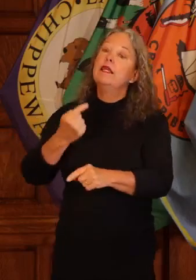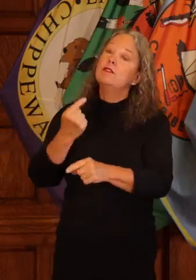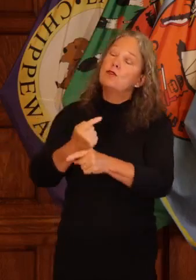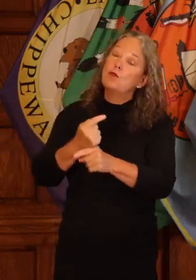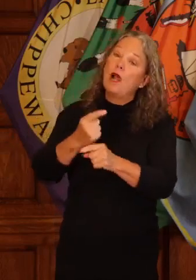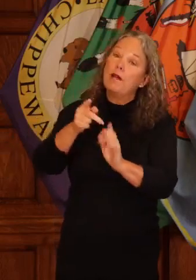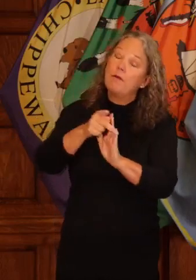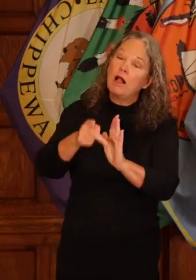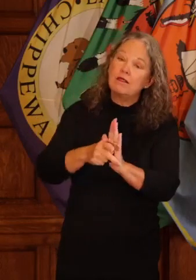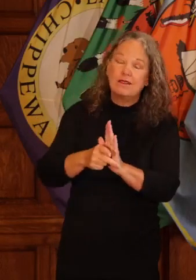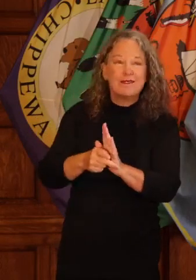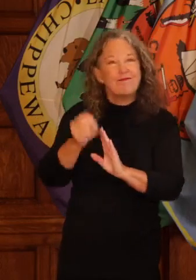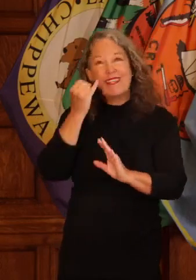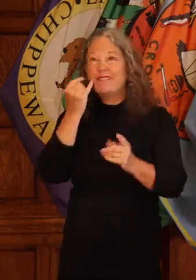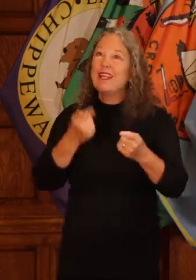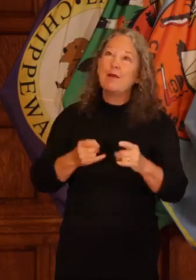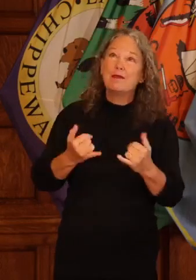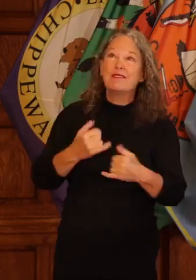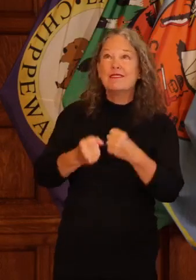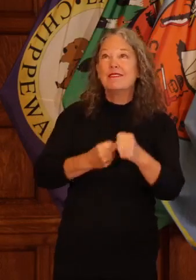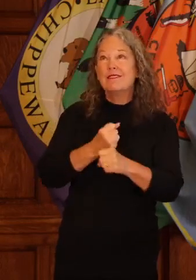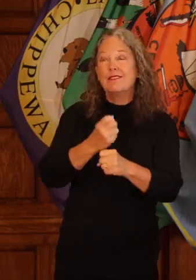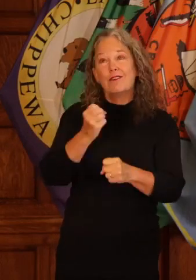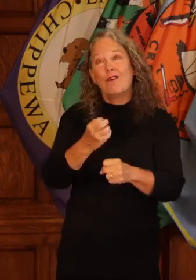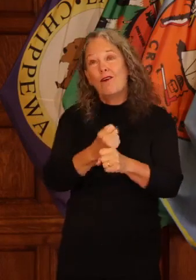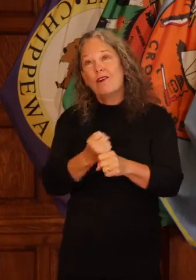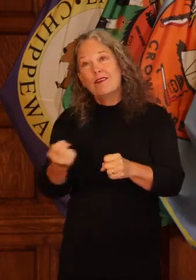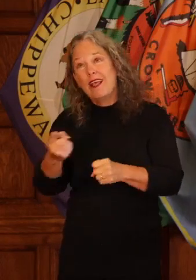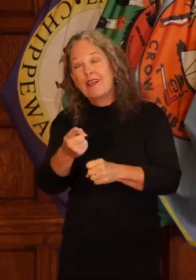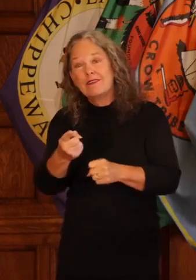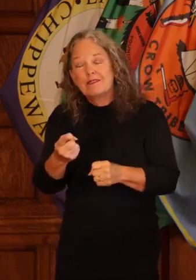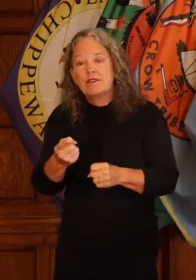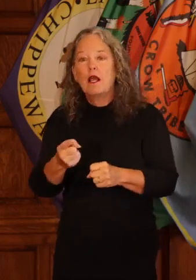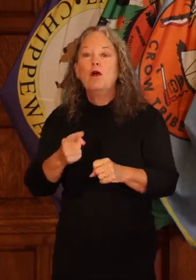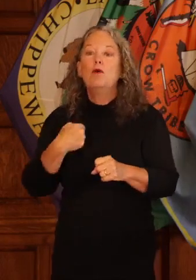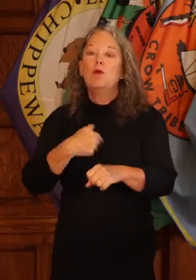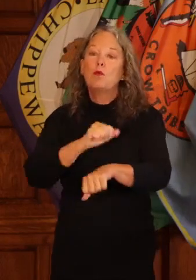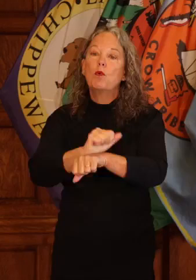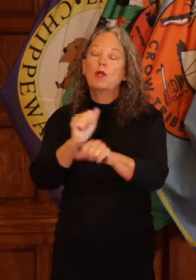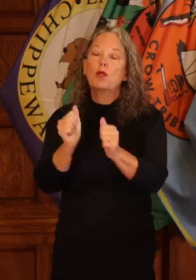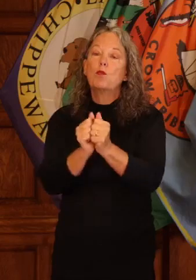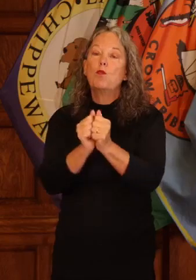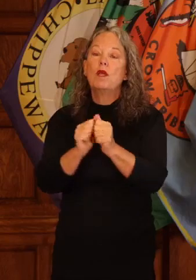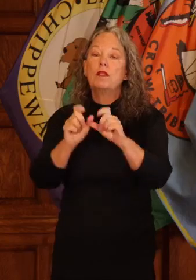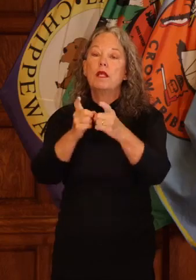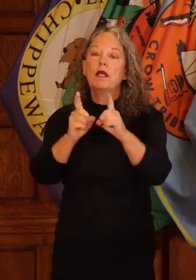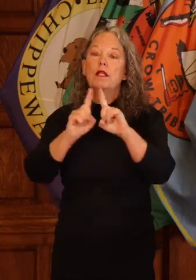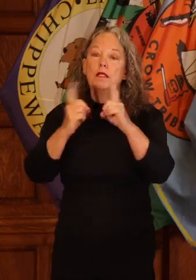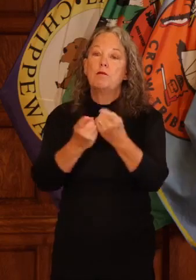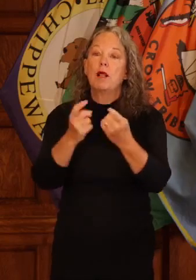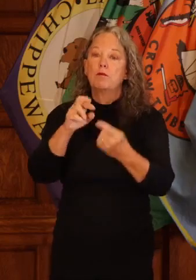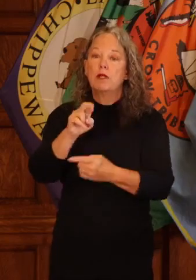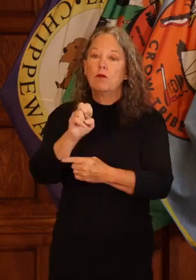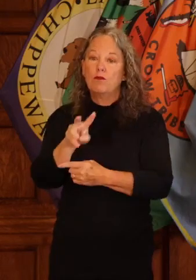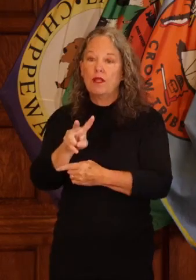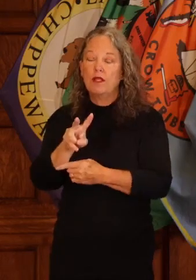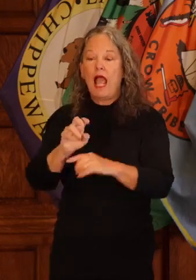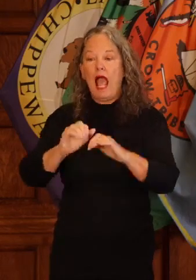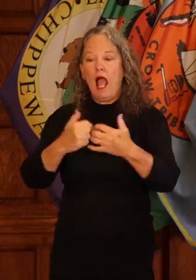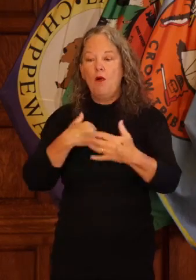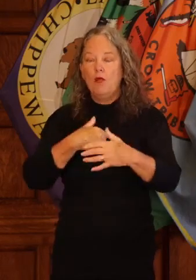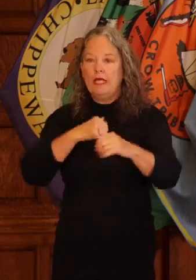policy, whether it happens this year or next. We are working with the Department of Revenue on how could we expedite